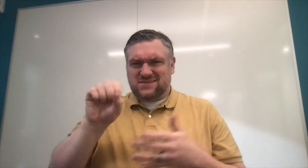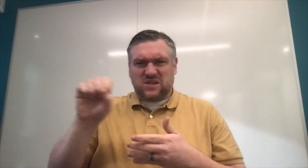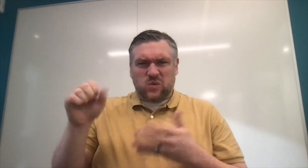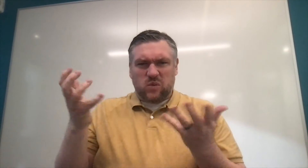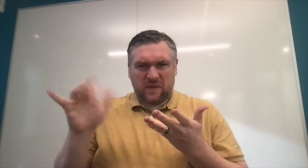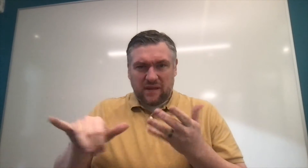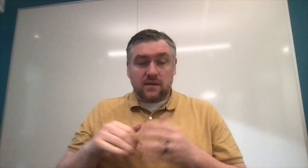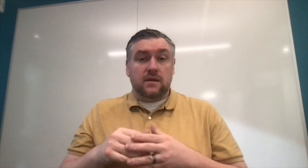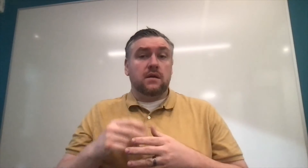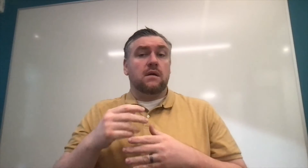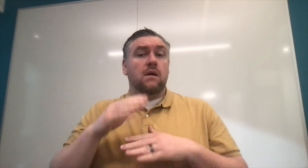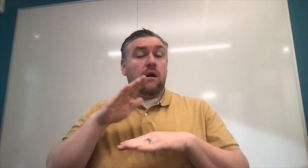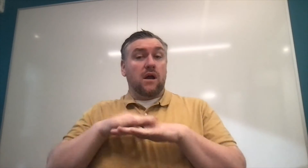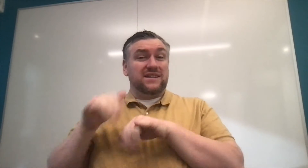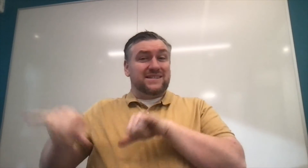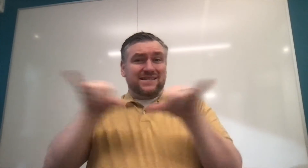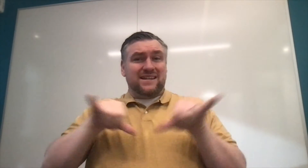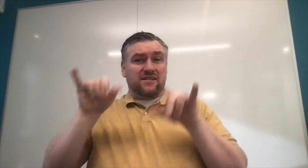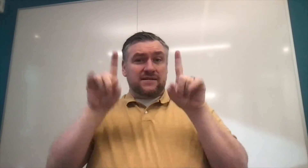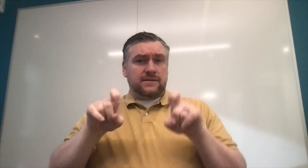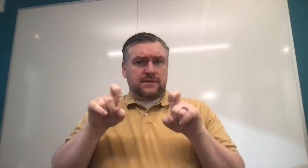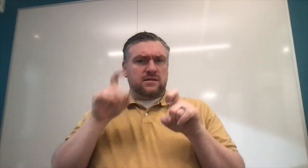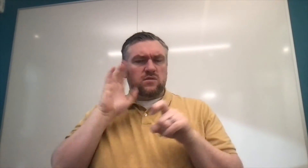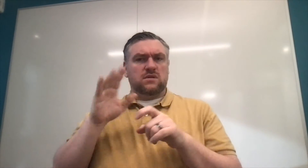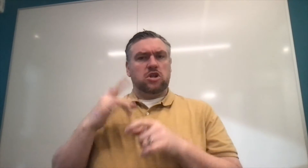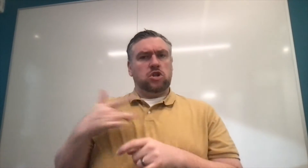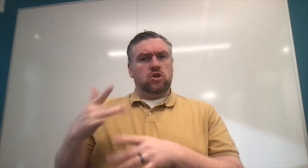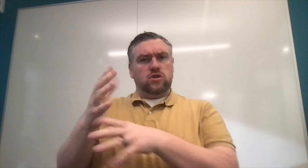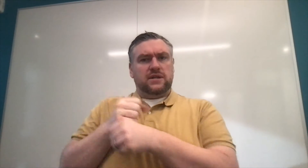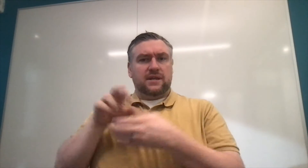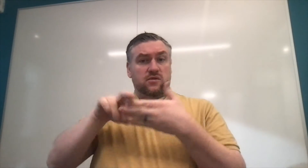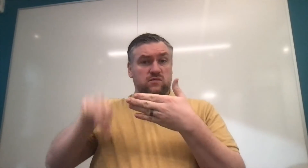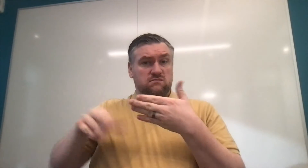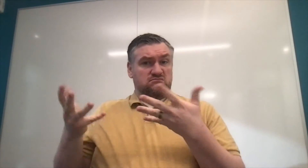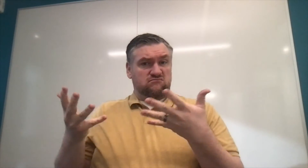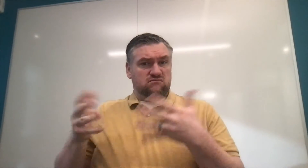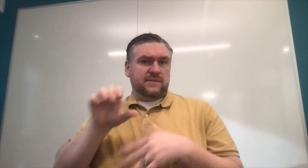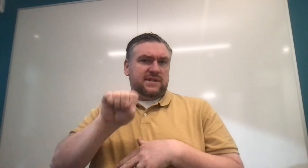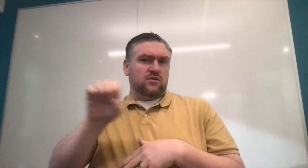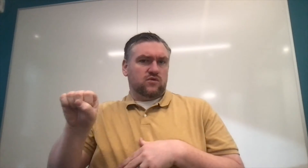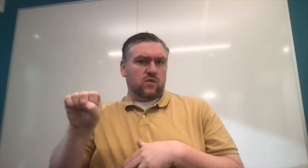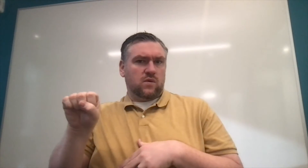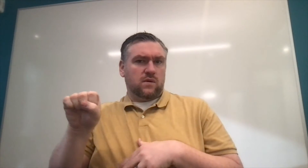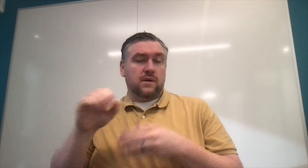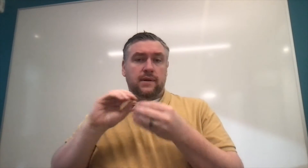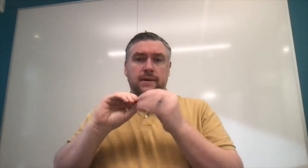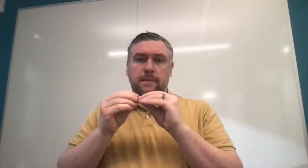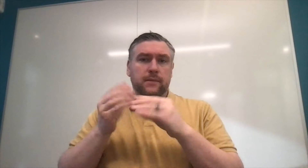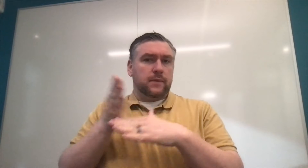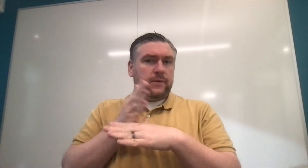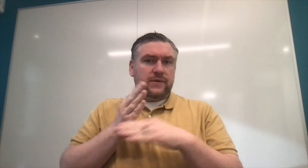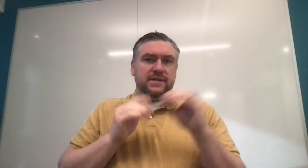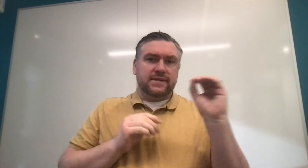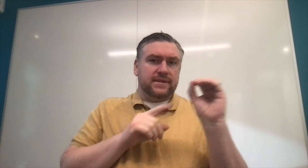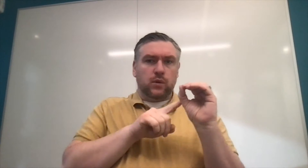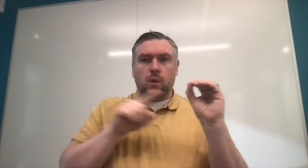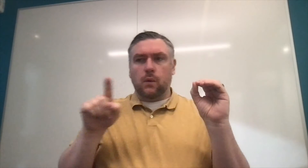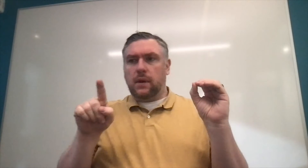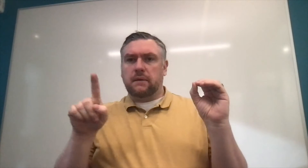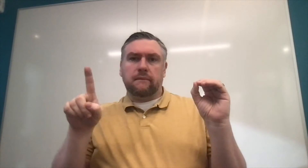So, what is a standard score? On standardized assessments, you tend to get a result that's a standard score, a number between